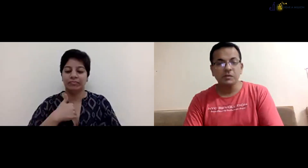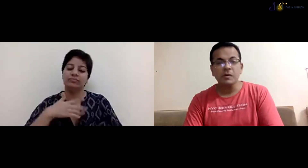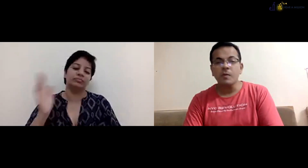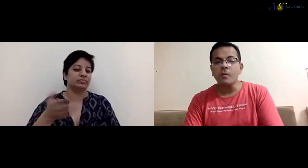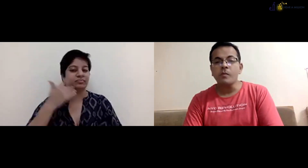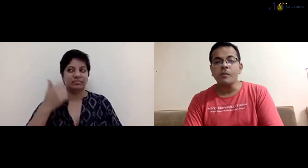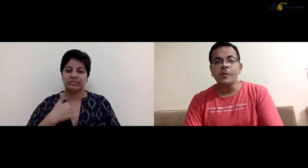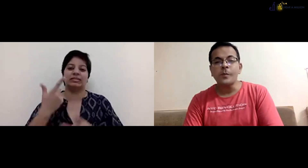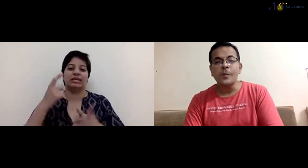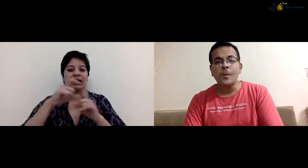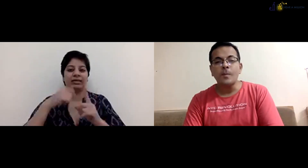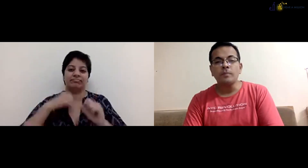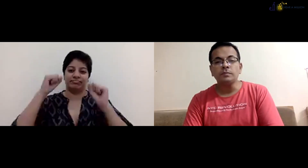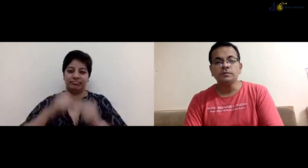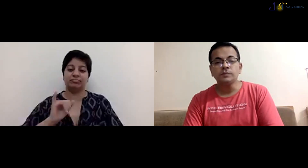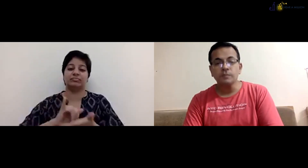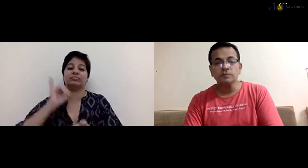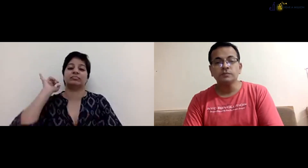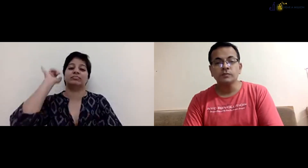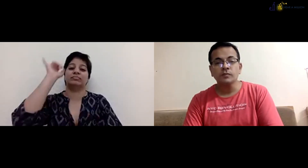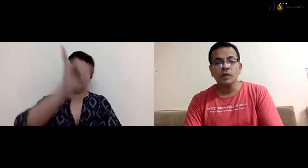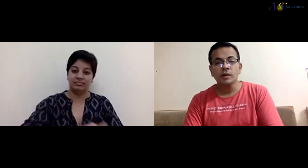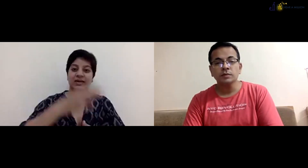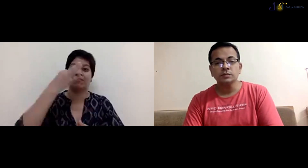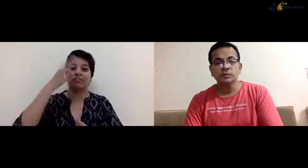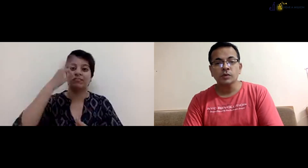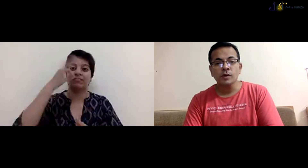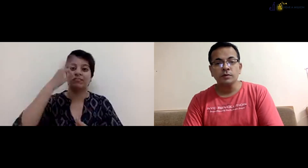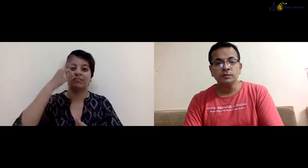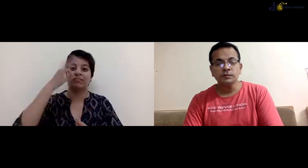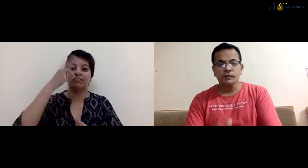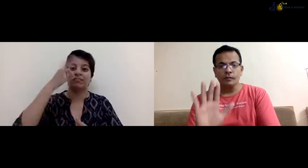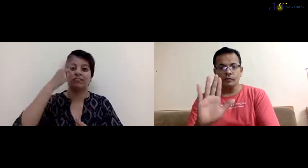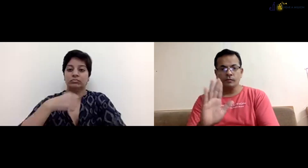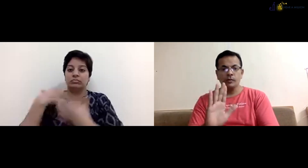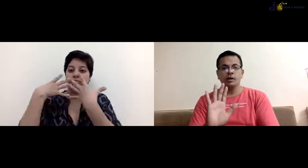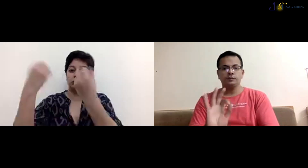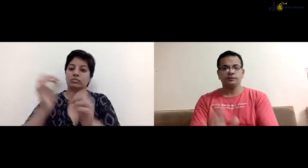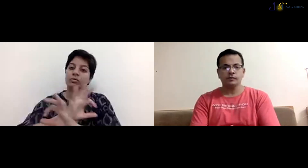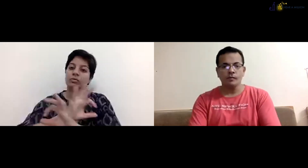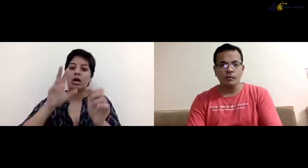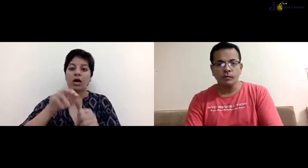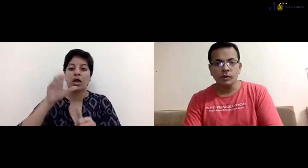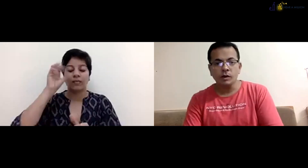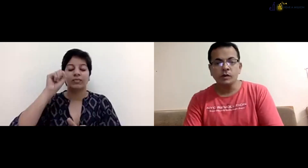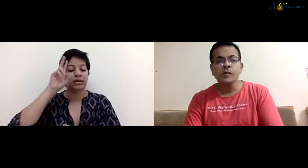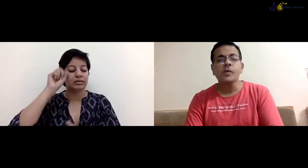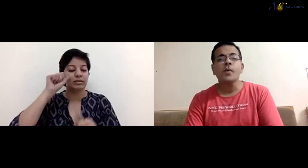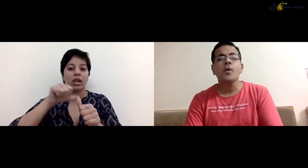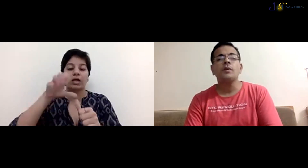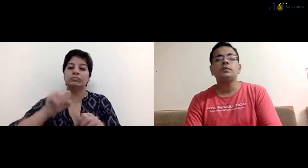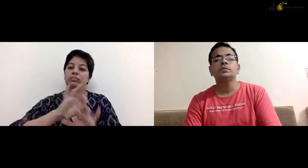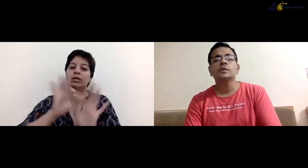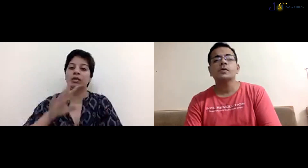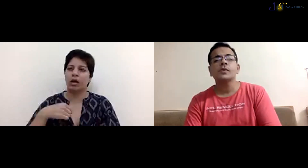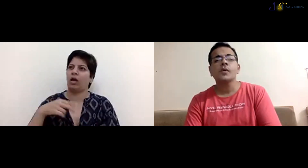in Turkey. So he said, you have to go over there. So I took flight from Delhi to there,